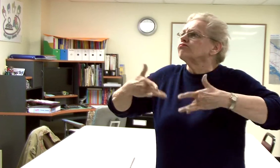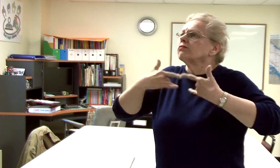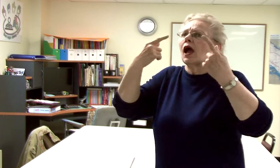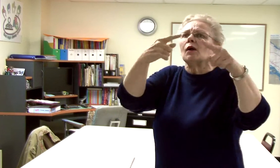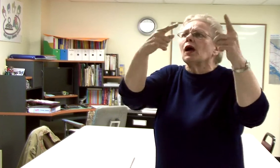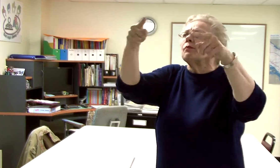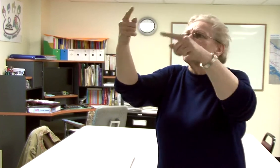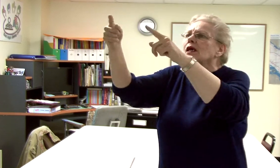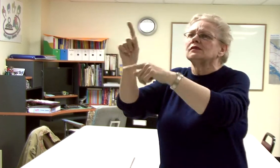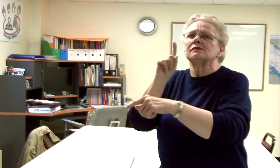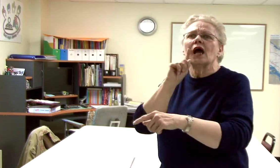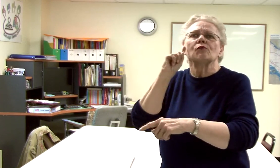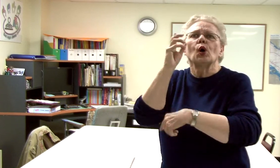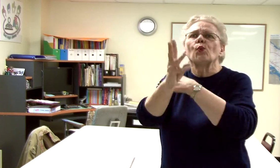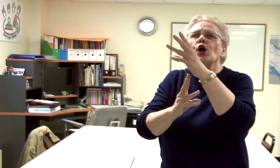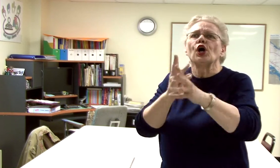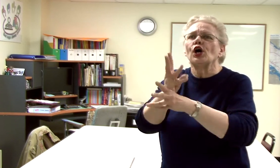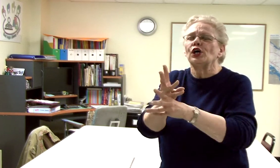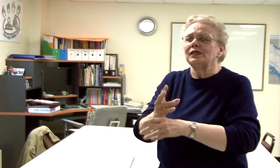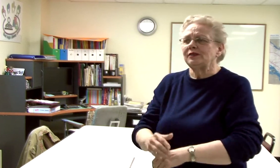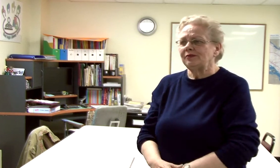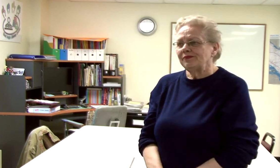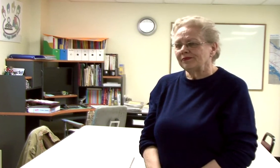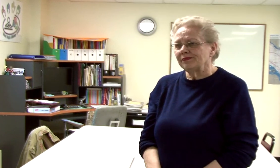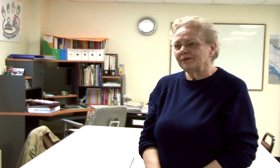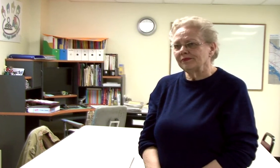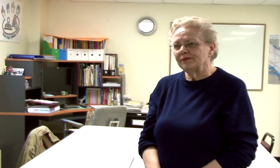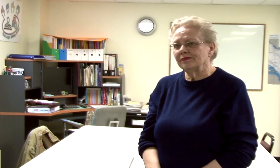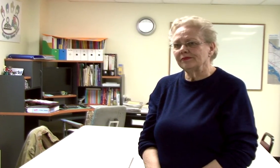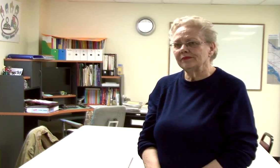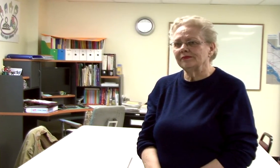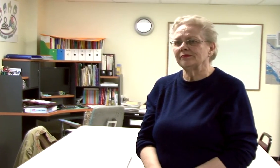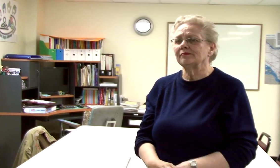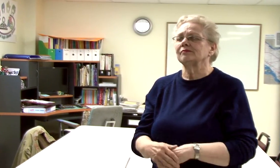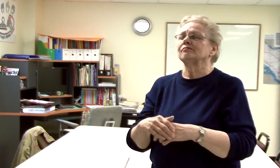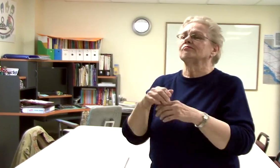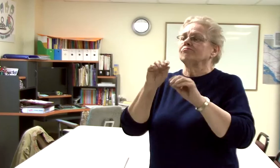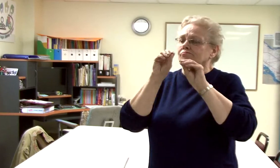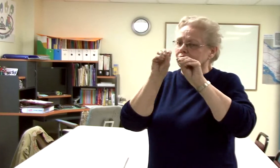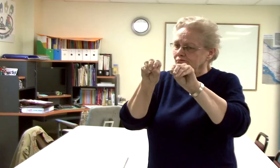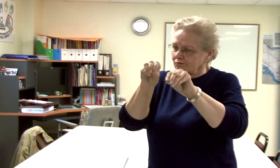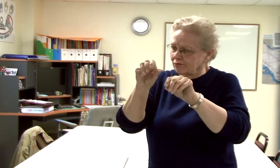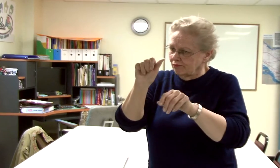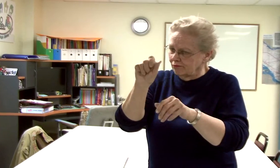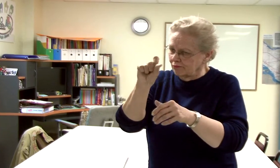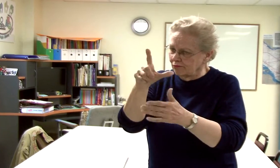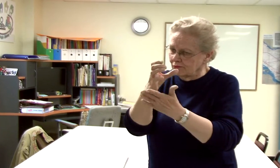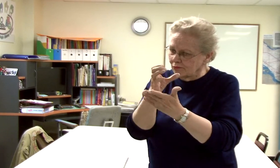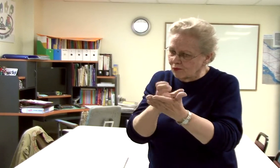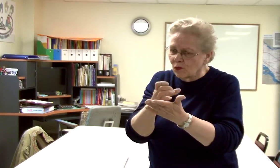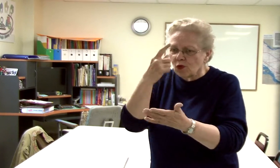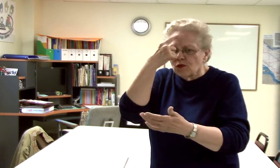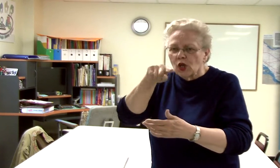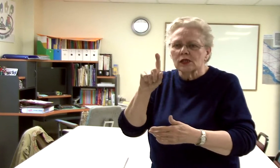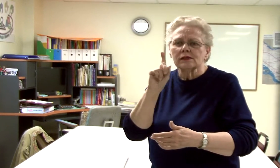world, provide American Sign Language, ASL, course for the deaf person with weak